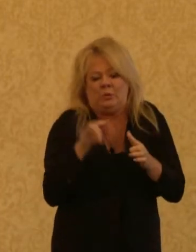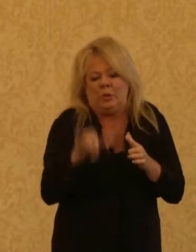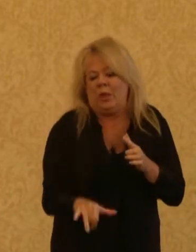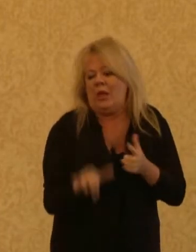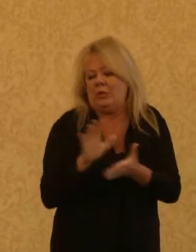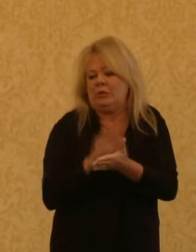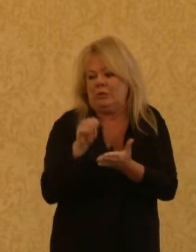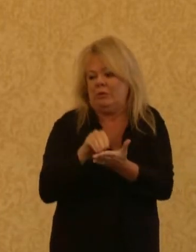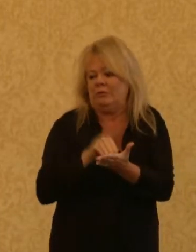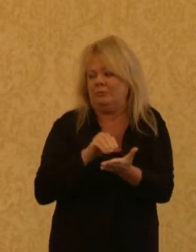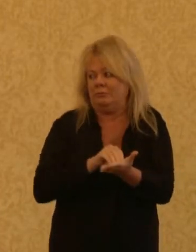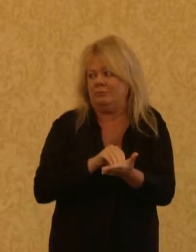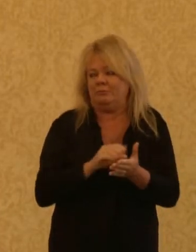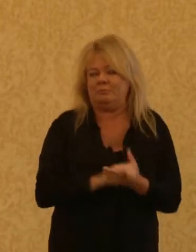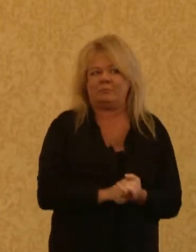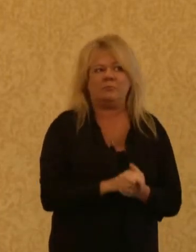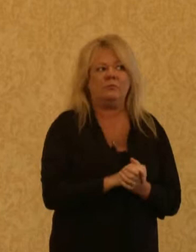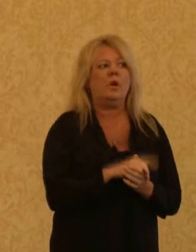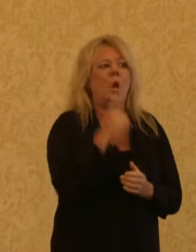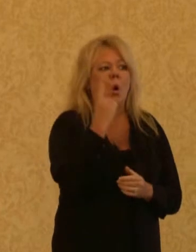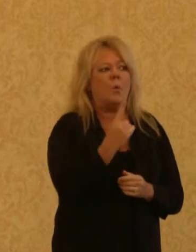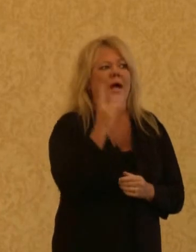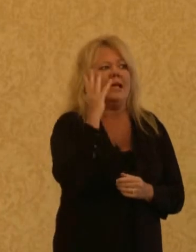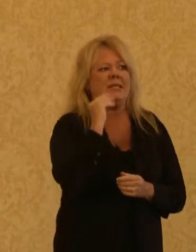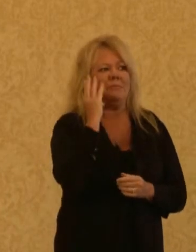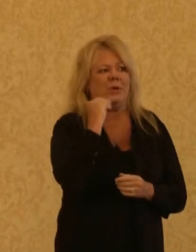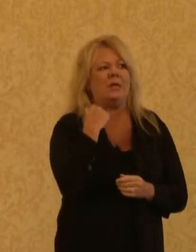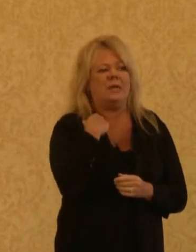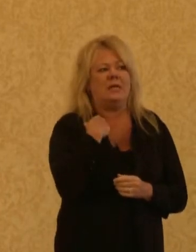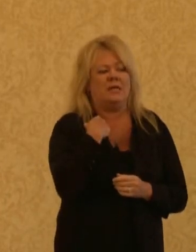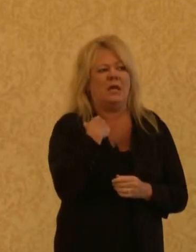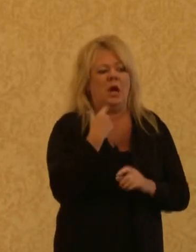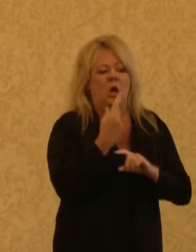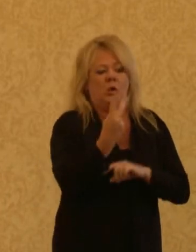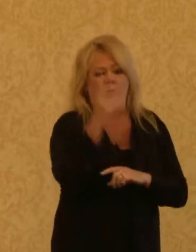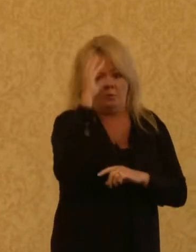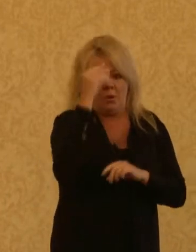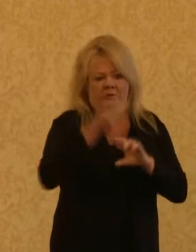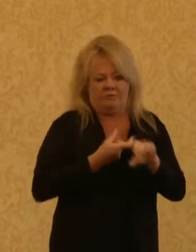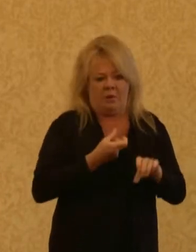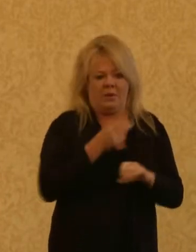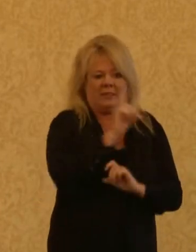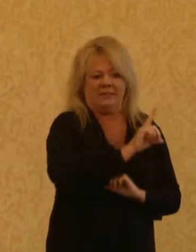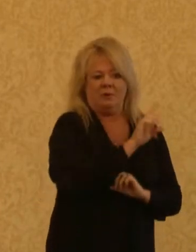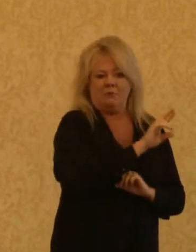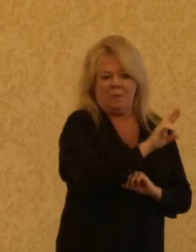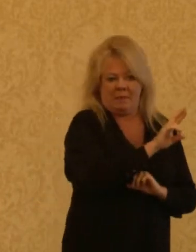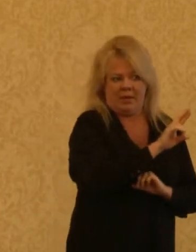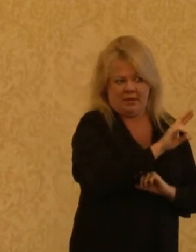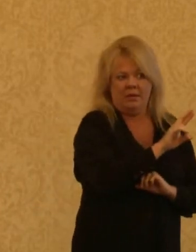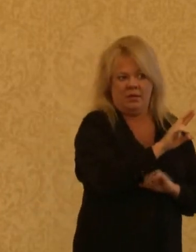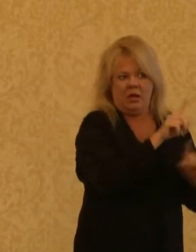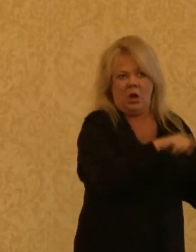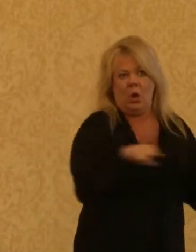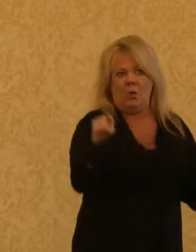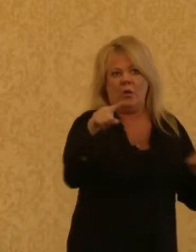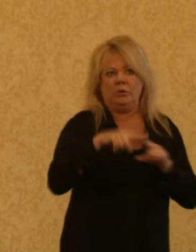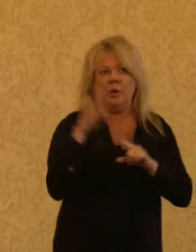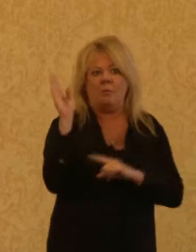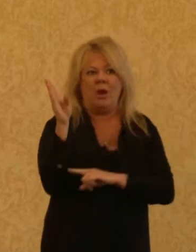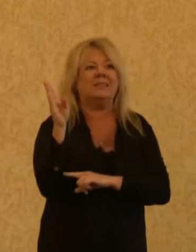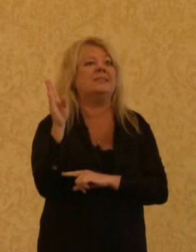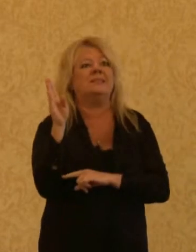There was an experience where we had two older boys come from the Dominican Republic in Boston, and they were like 18 and